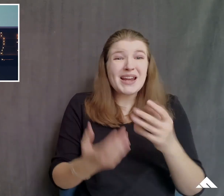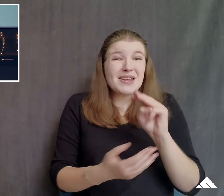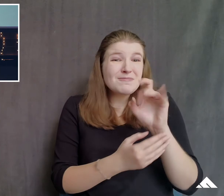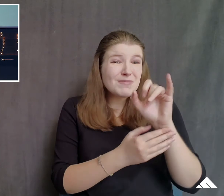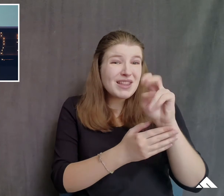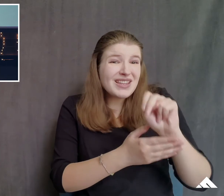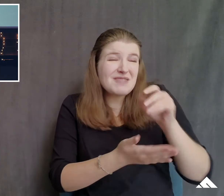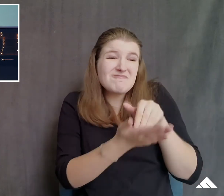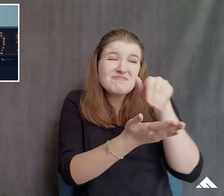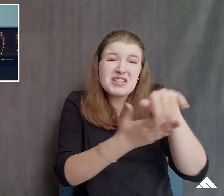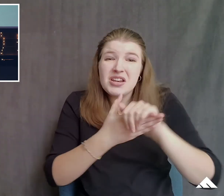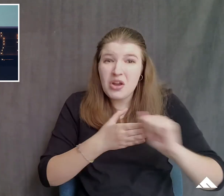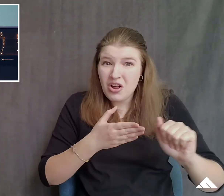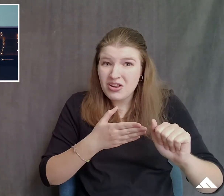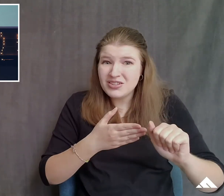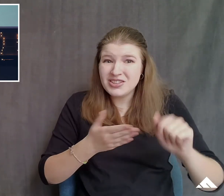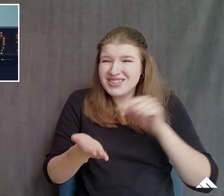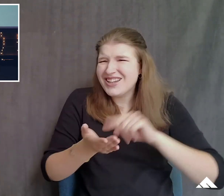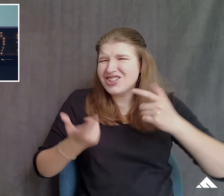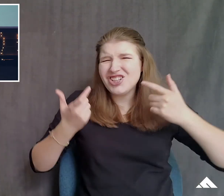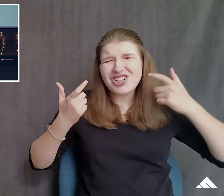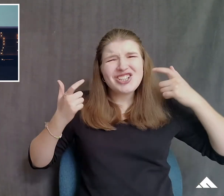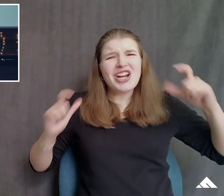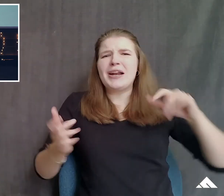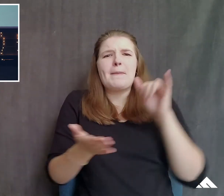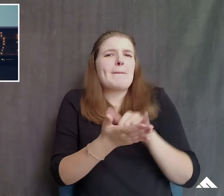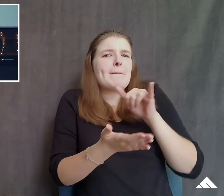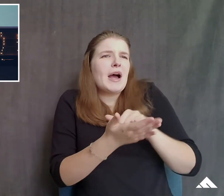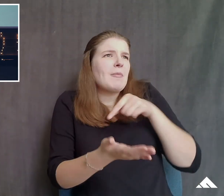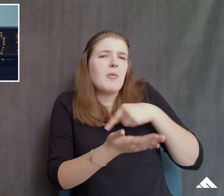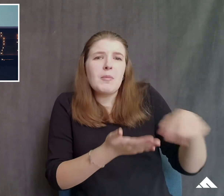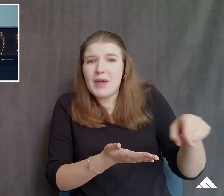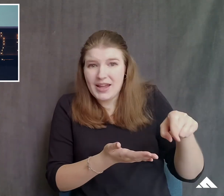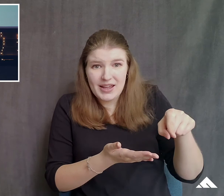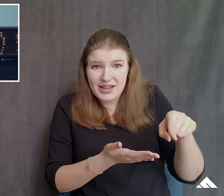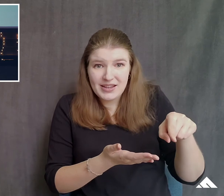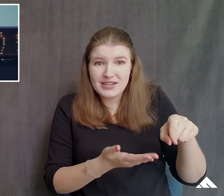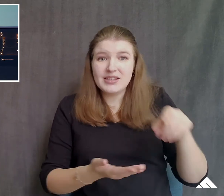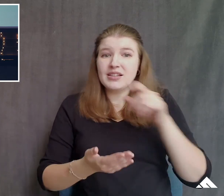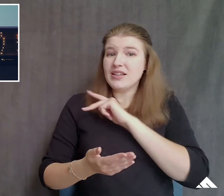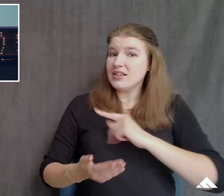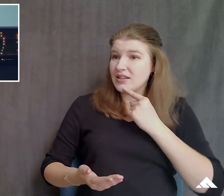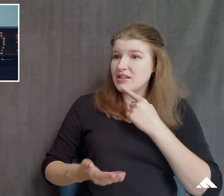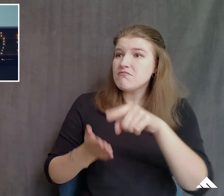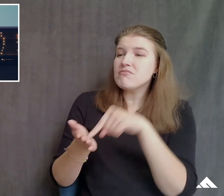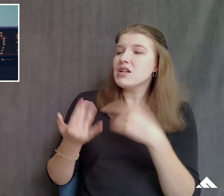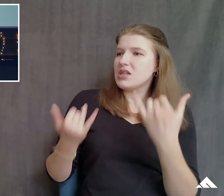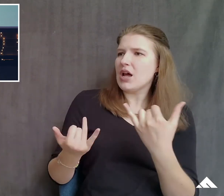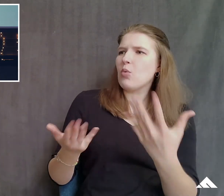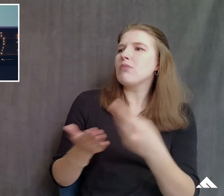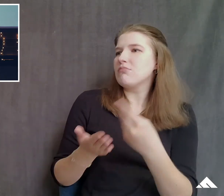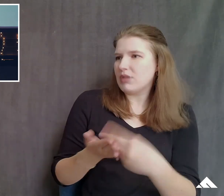debt. You'll never be able to pay it off. He'll really never be able to pay it off. And the king says, pay up now, and I want my money. And